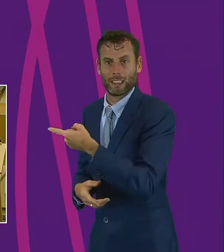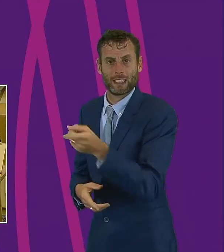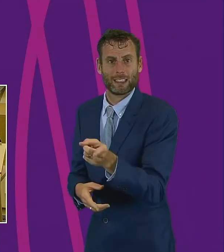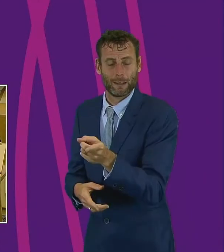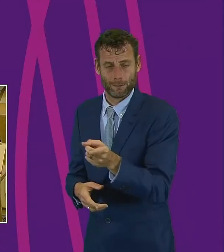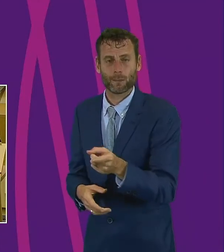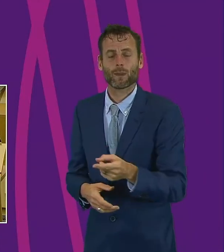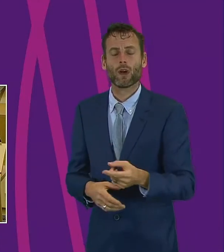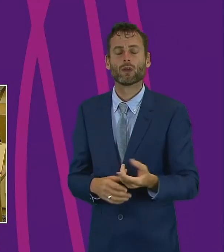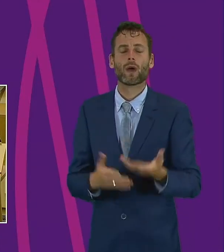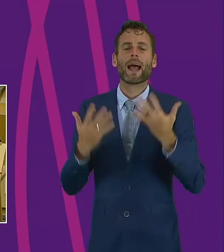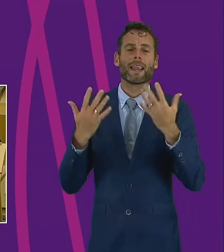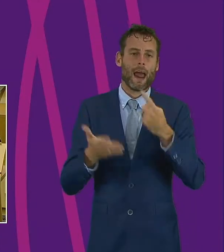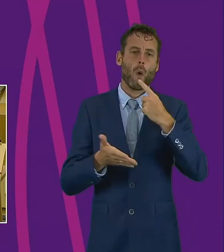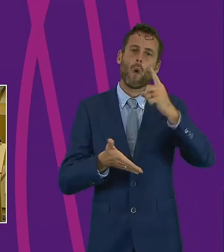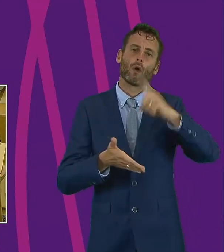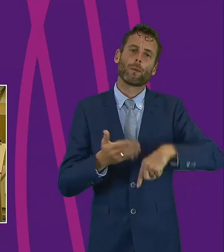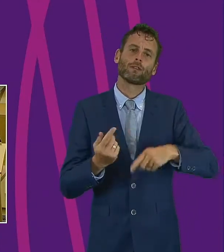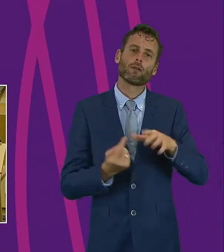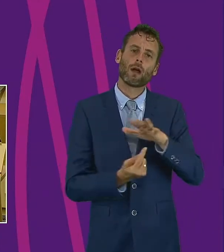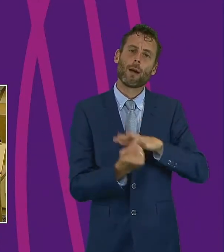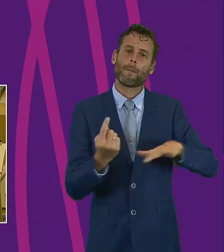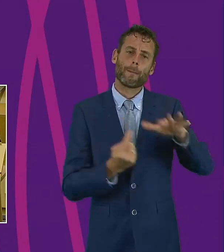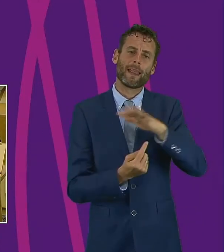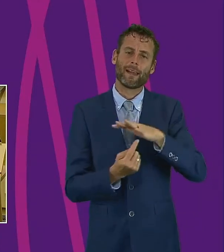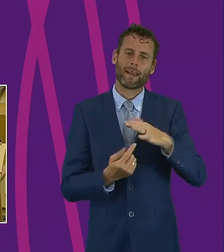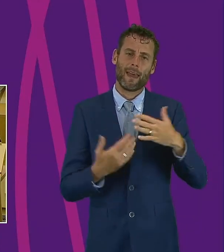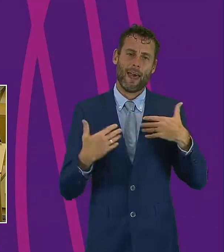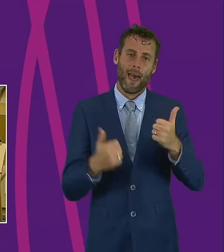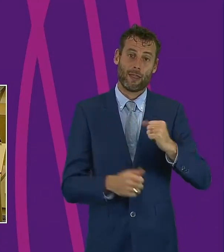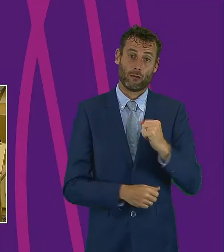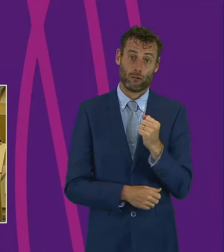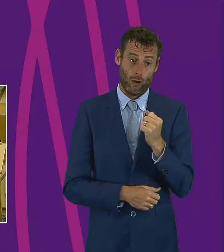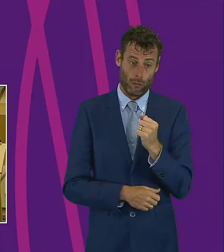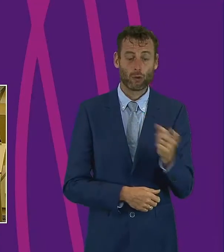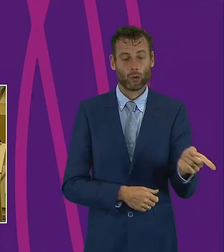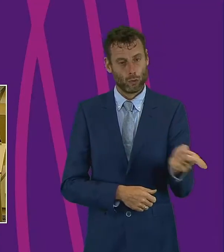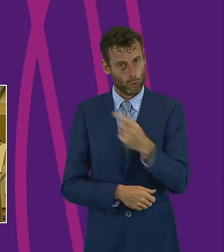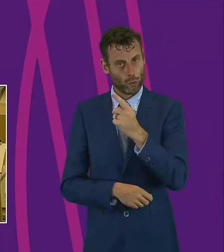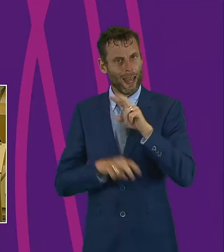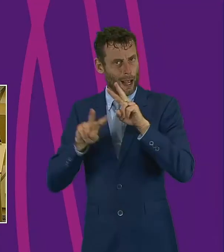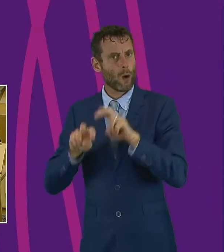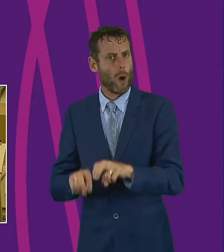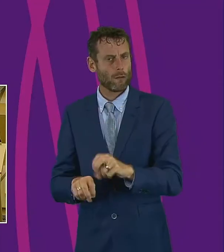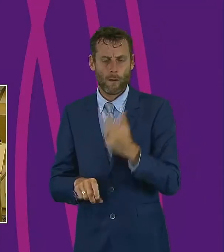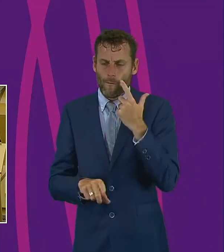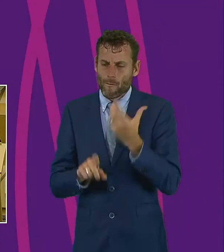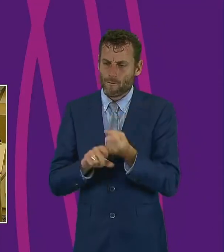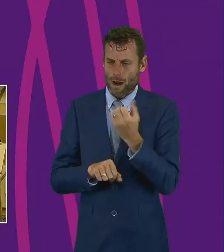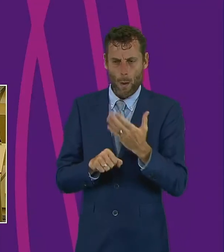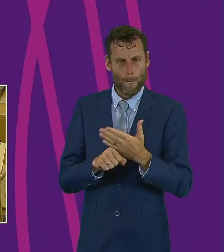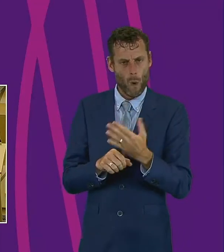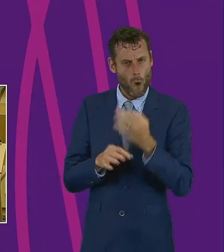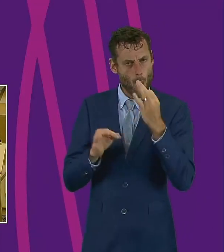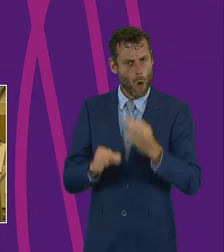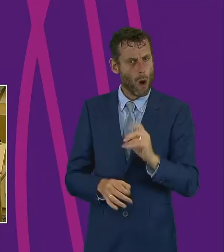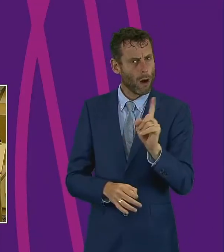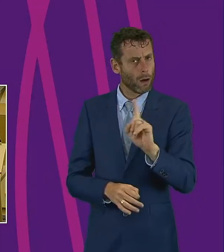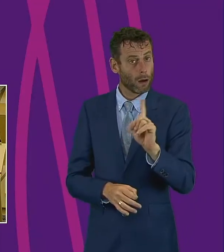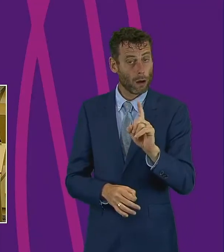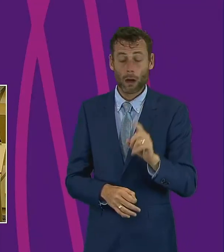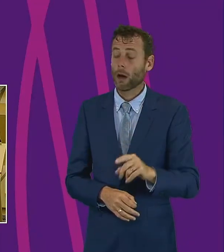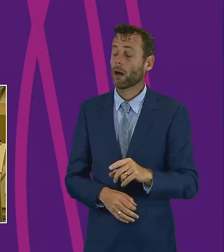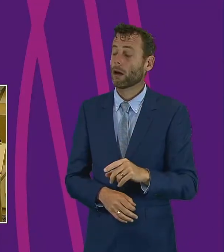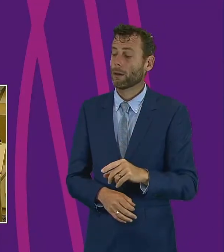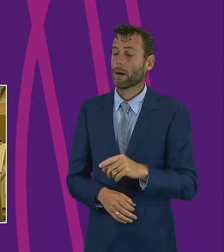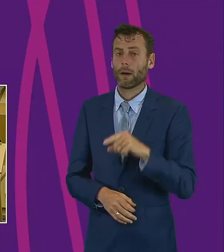now commissioned Public Health Scotland to do in a short space of time will give more information on whether people, the